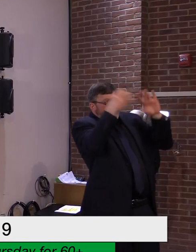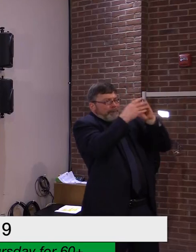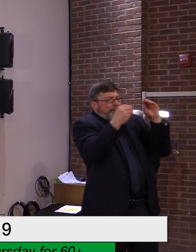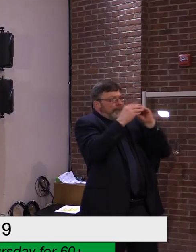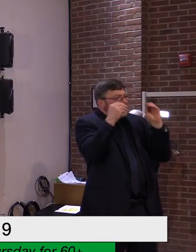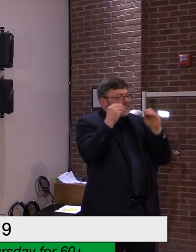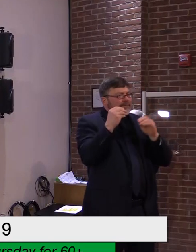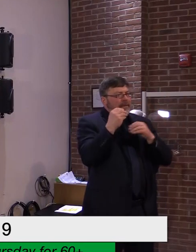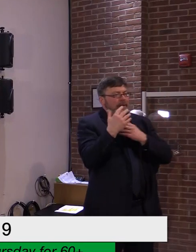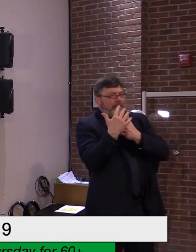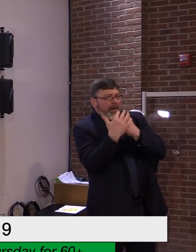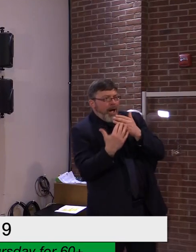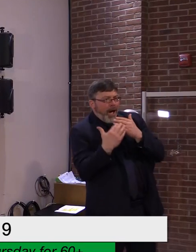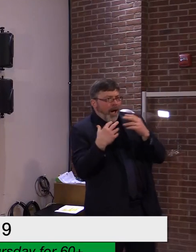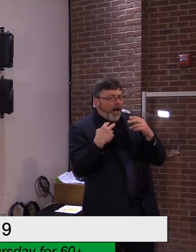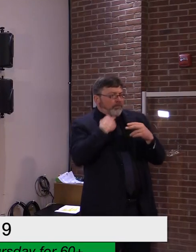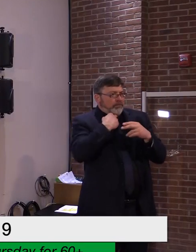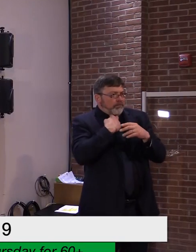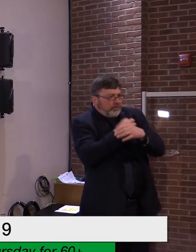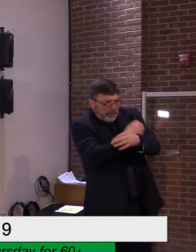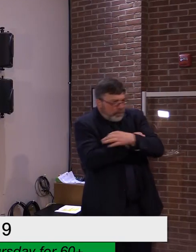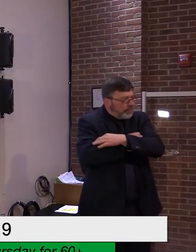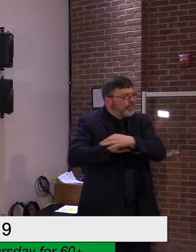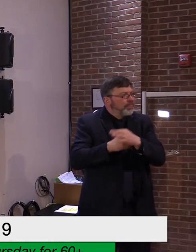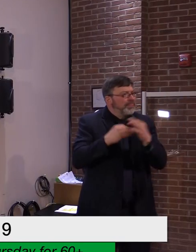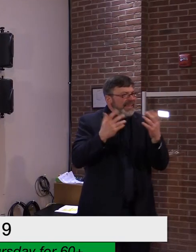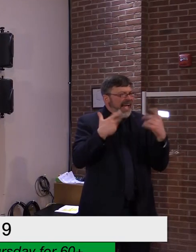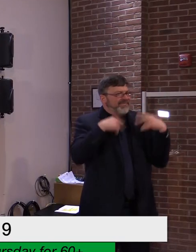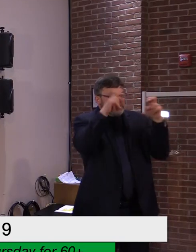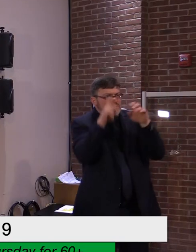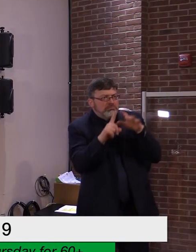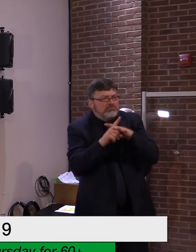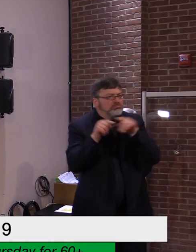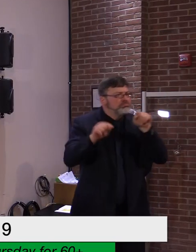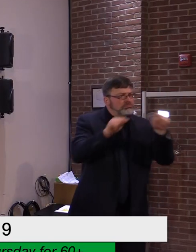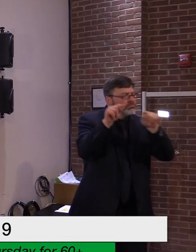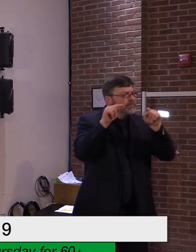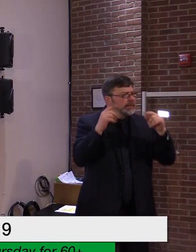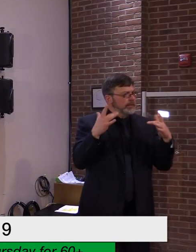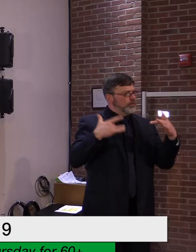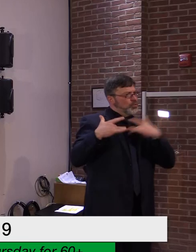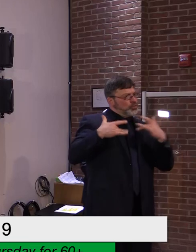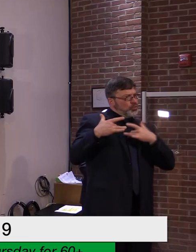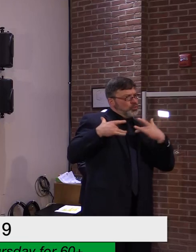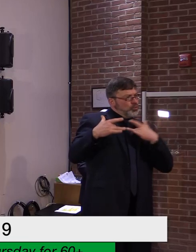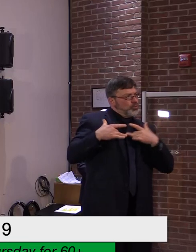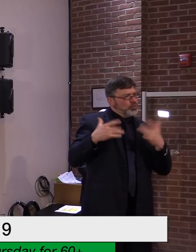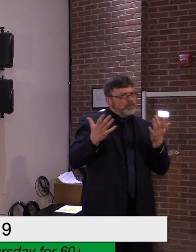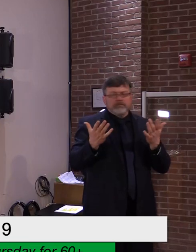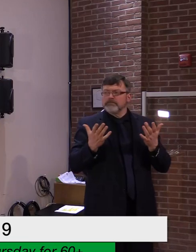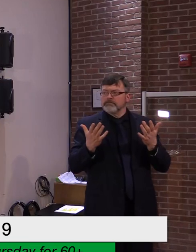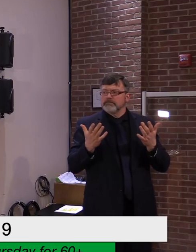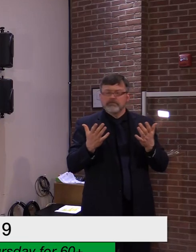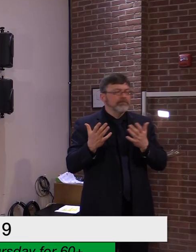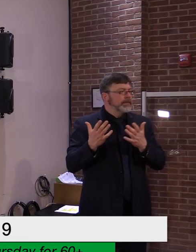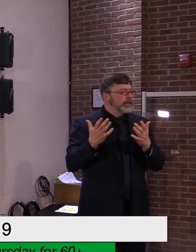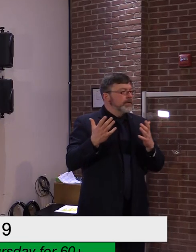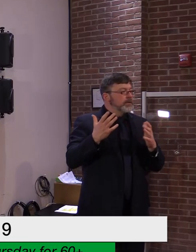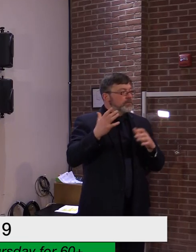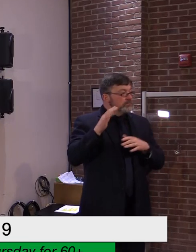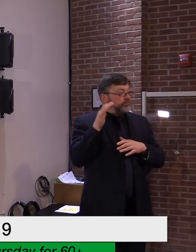was safe from his perspective. He also talked about where things are for vaccination of children, looking